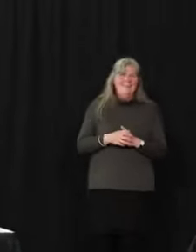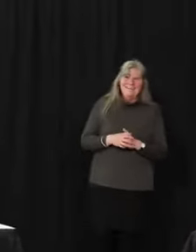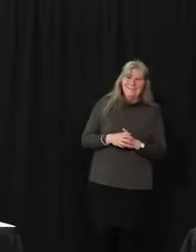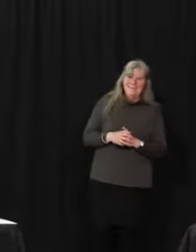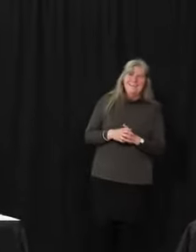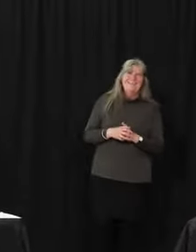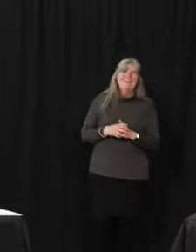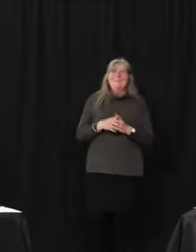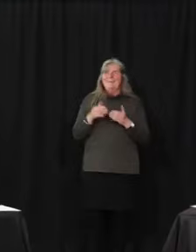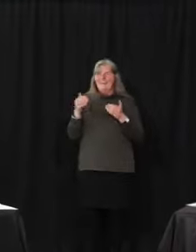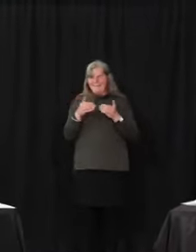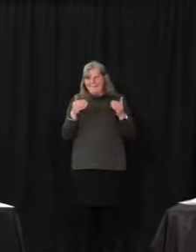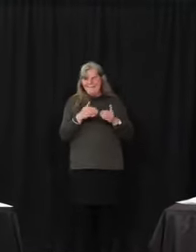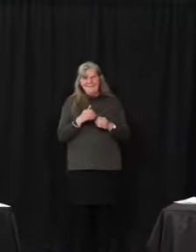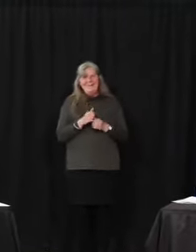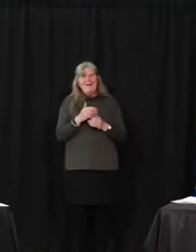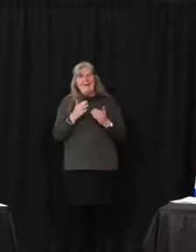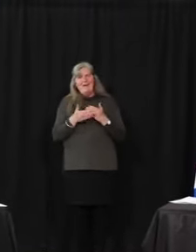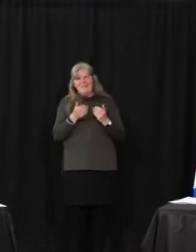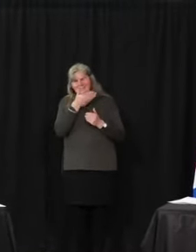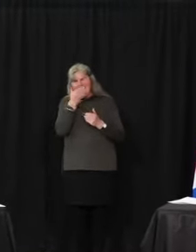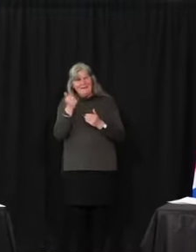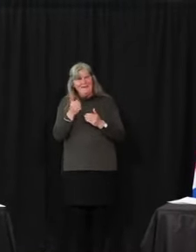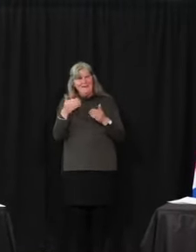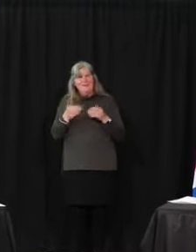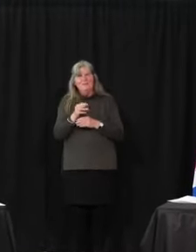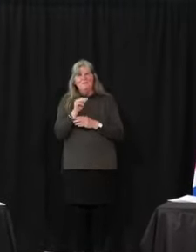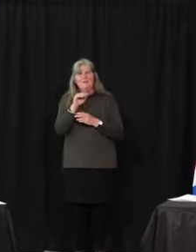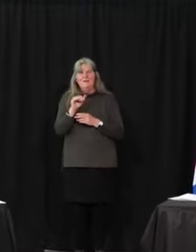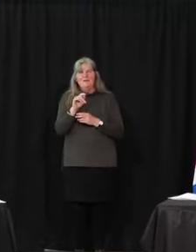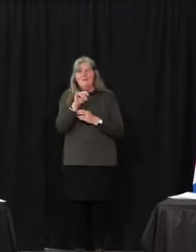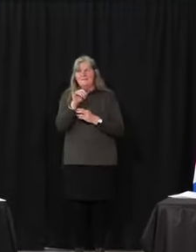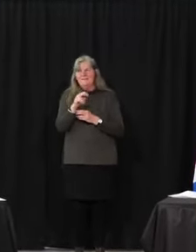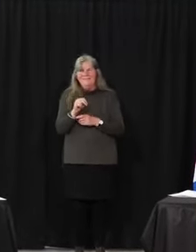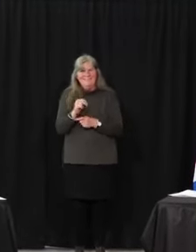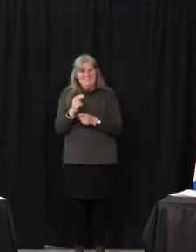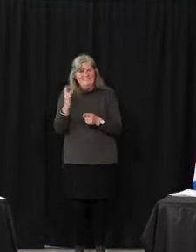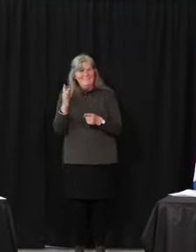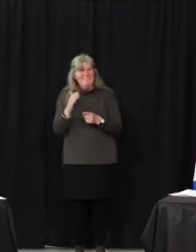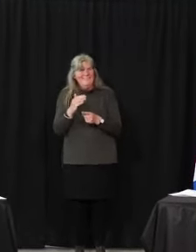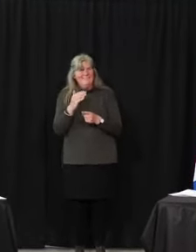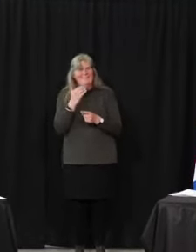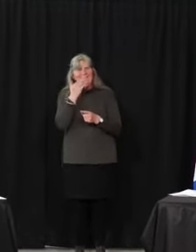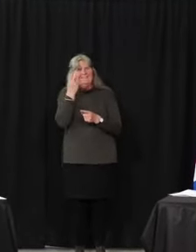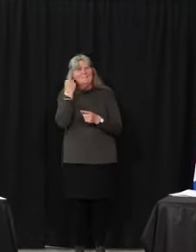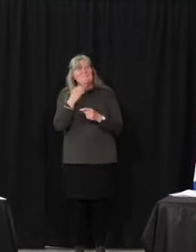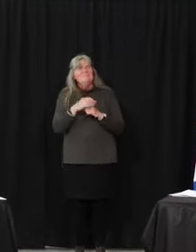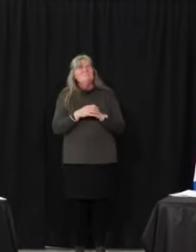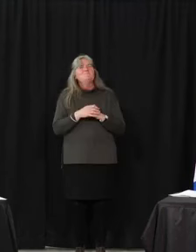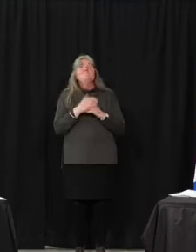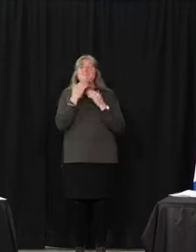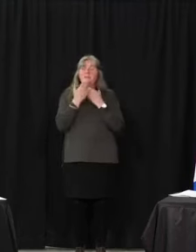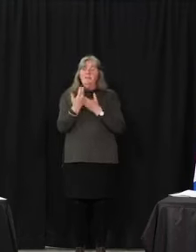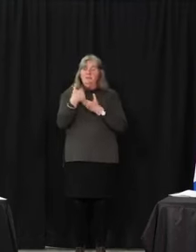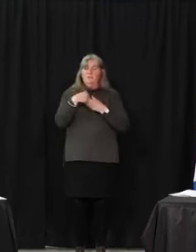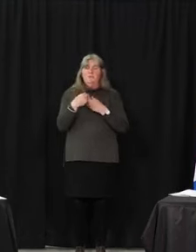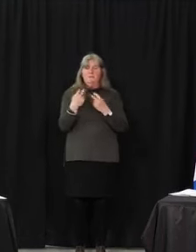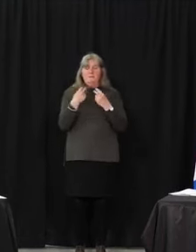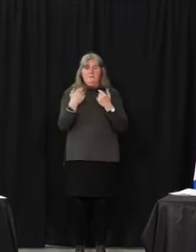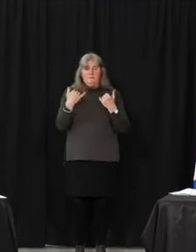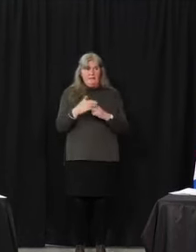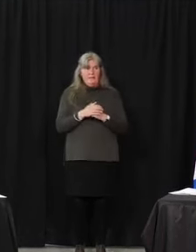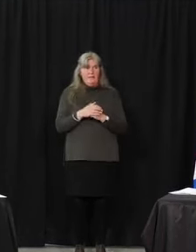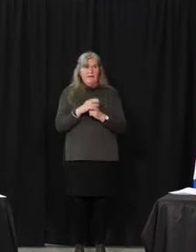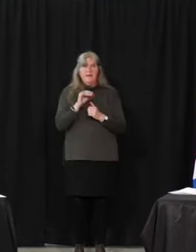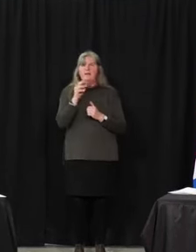We introduce everyone else, but we often forget to introduce Mary, so thank you very much. I'd like to thank everyone for joining us today. I'm now going to hand it over to